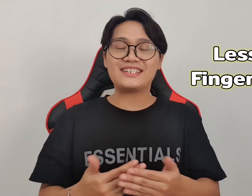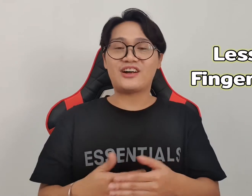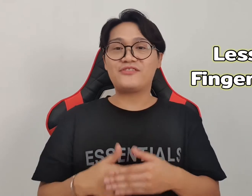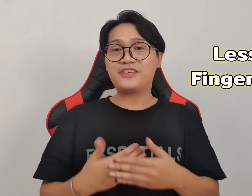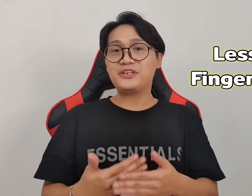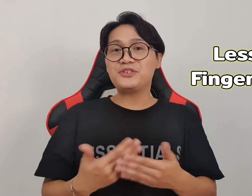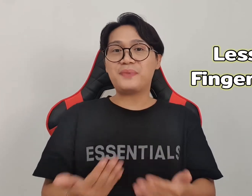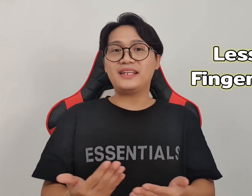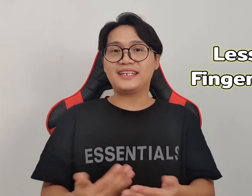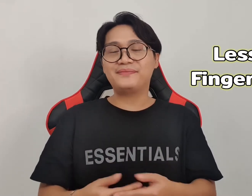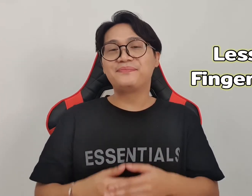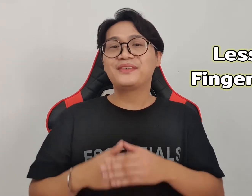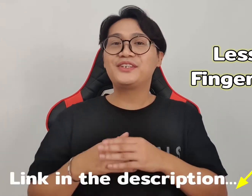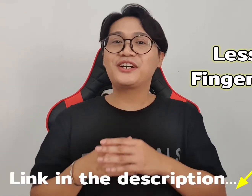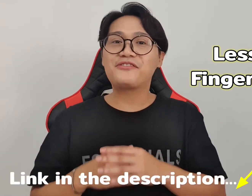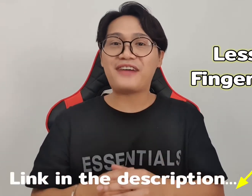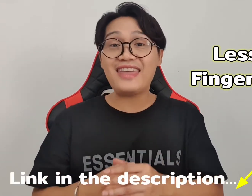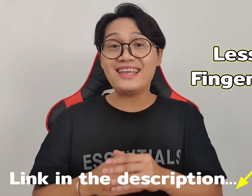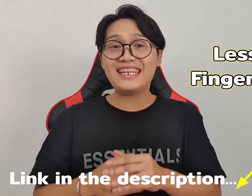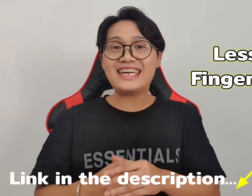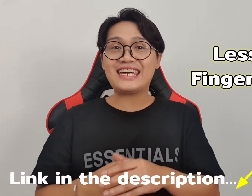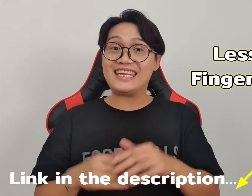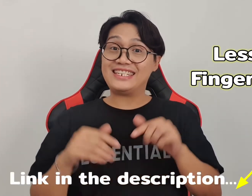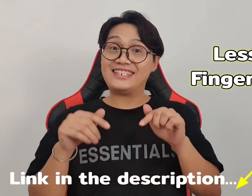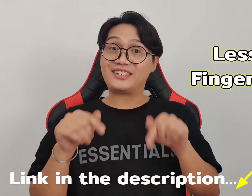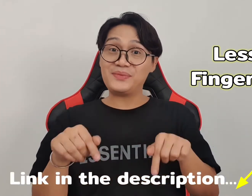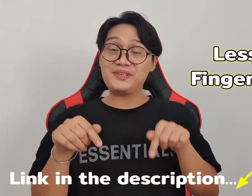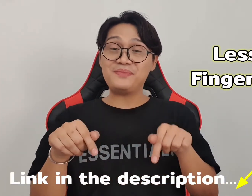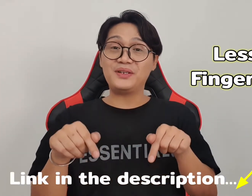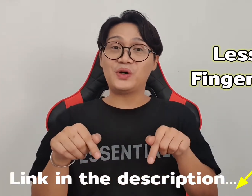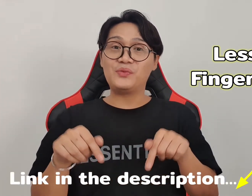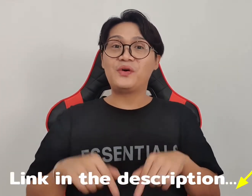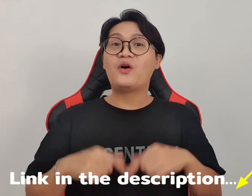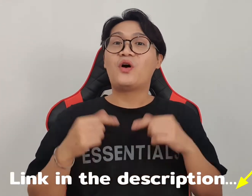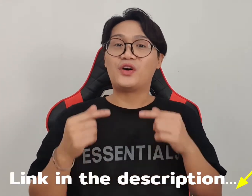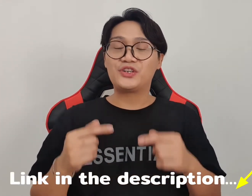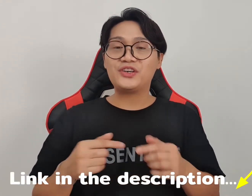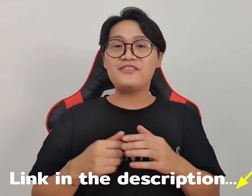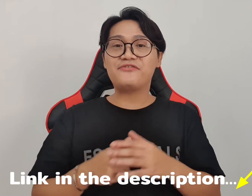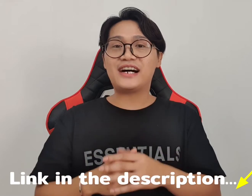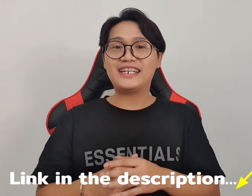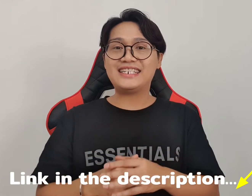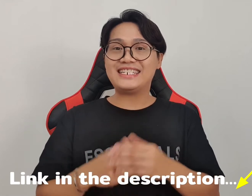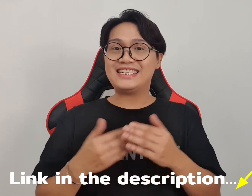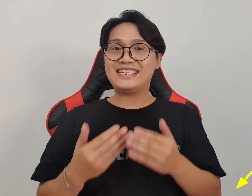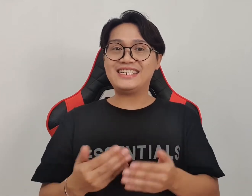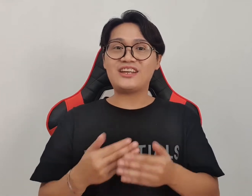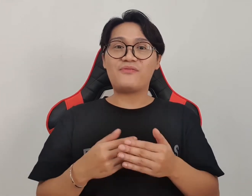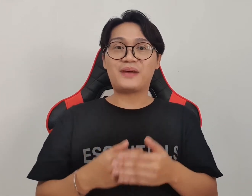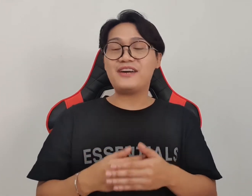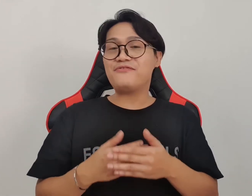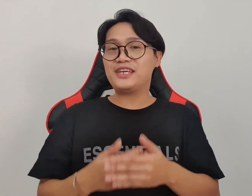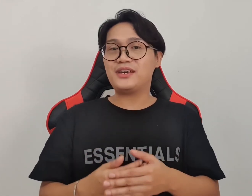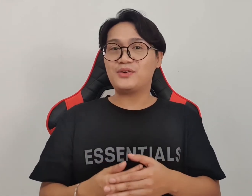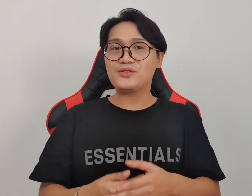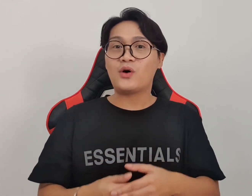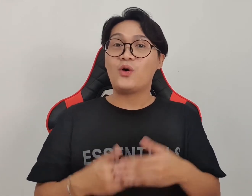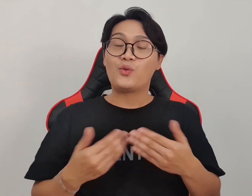on fingerspelling, you can find the link in the description below, or you can find it in the list of my videos with